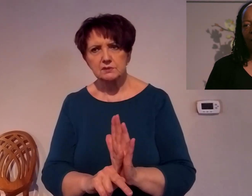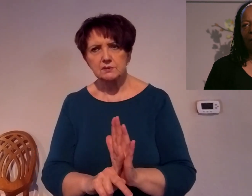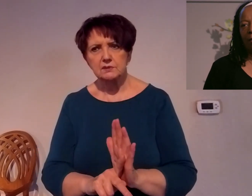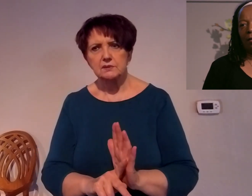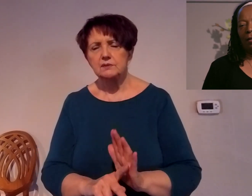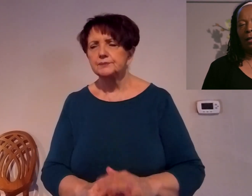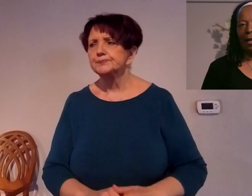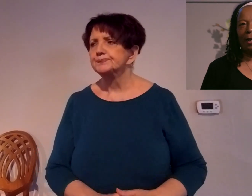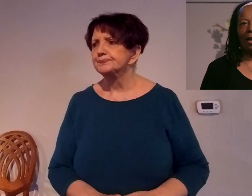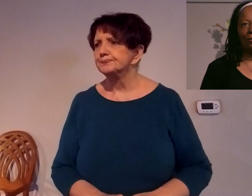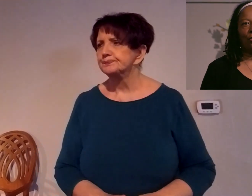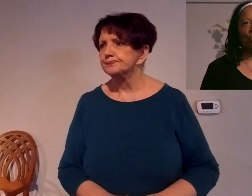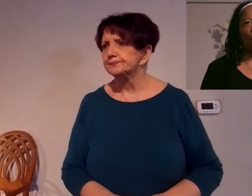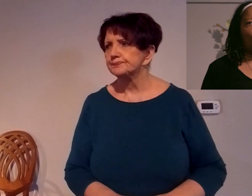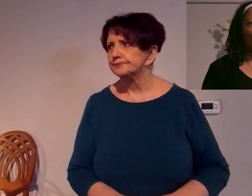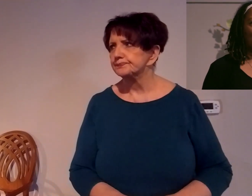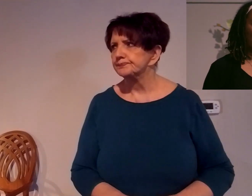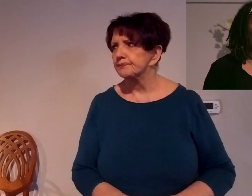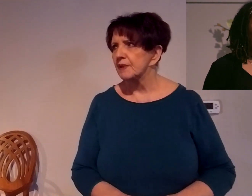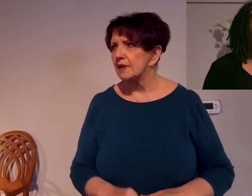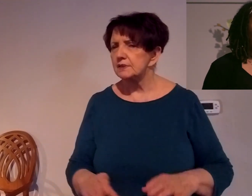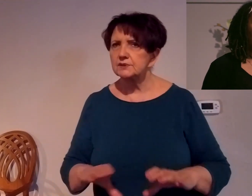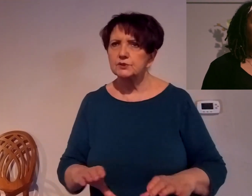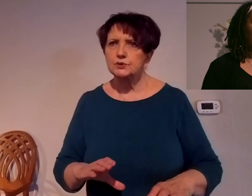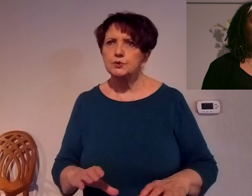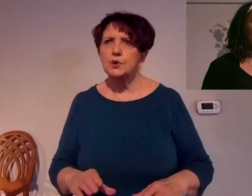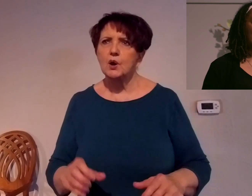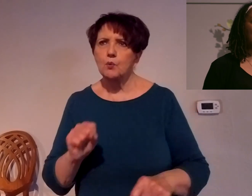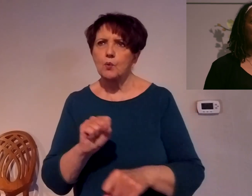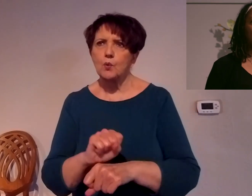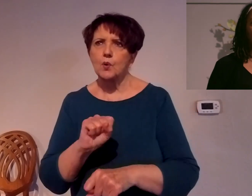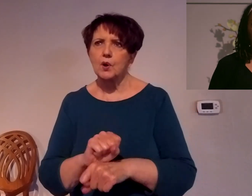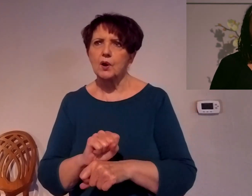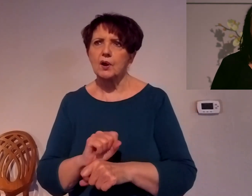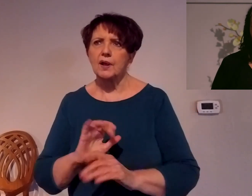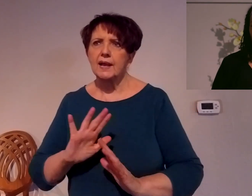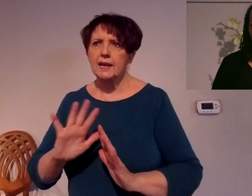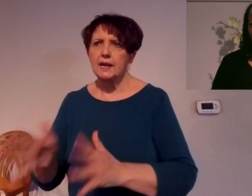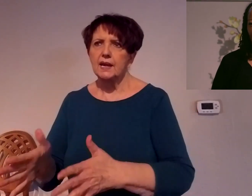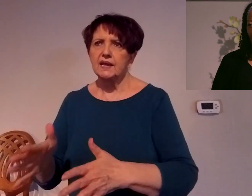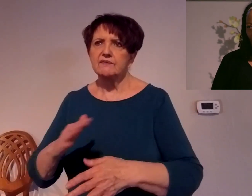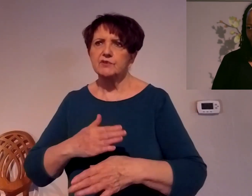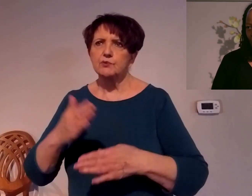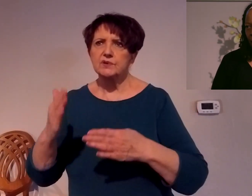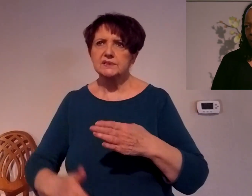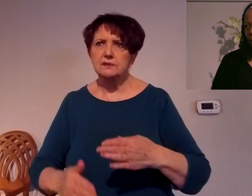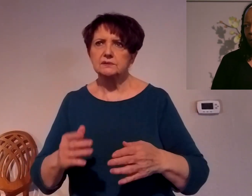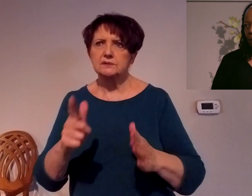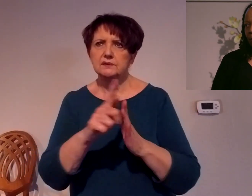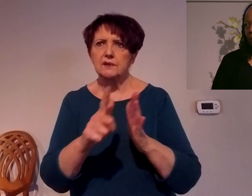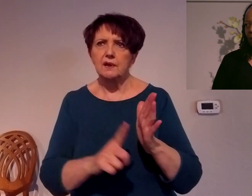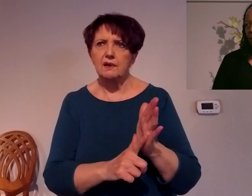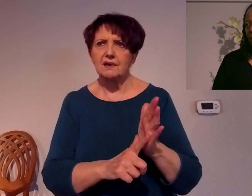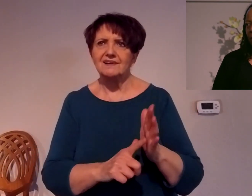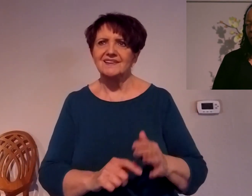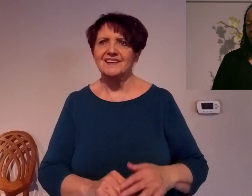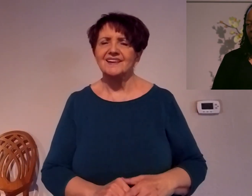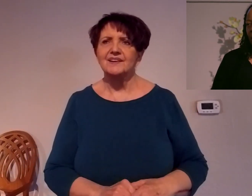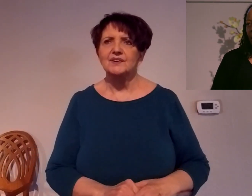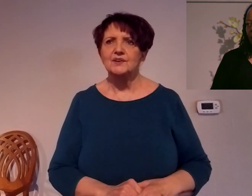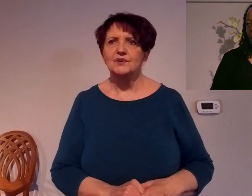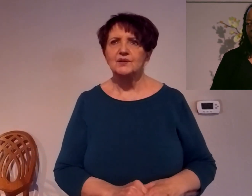world. Let us do our work and leave the results to the law.